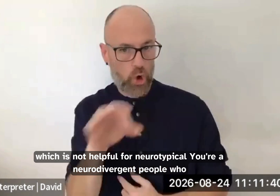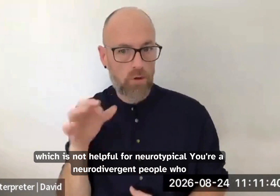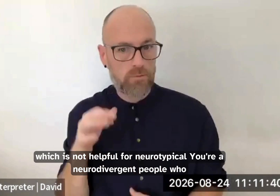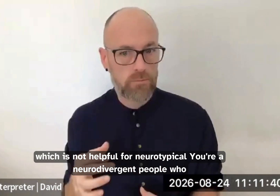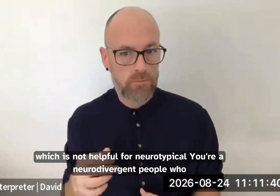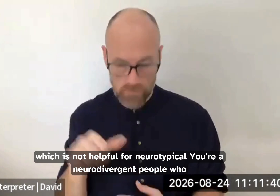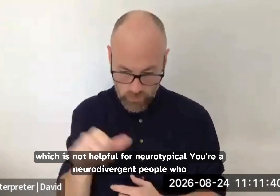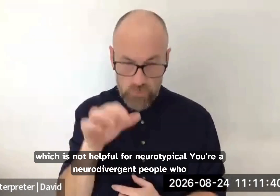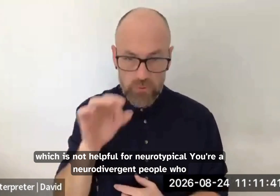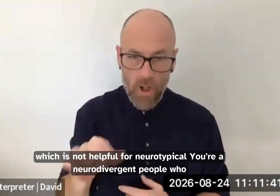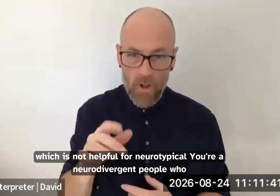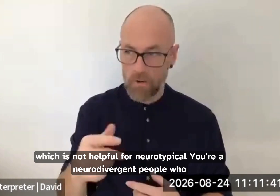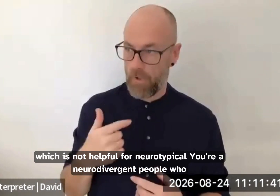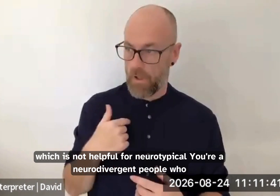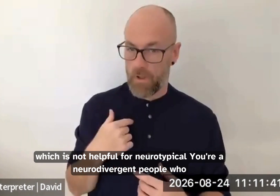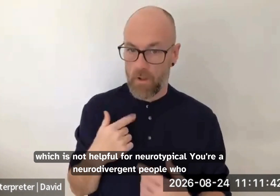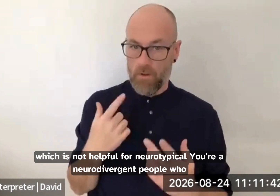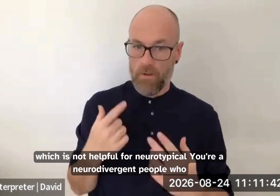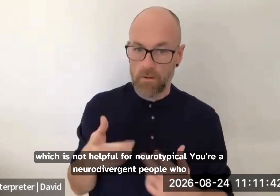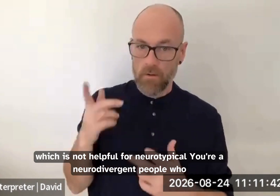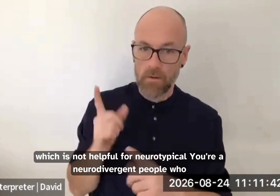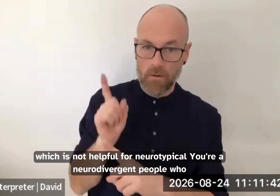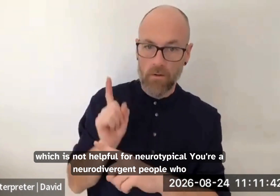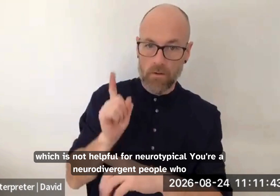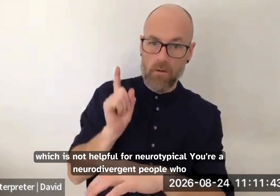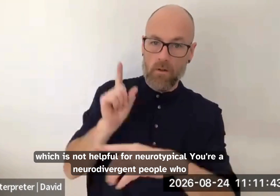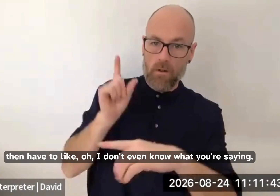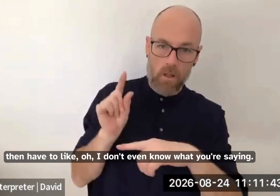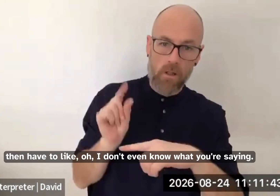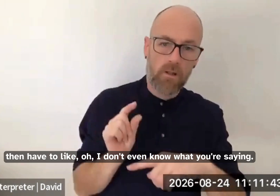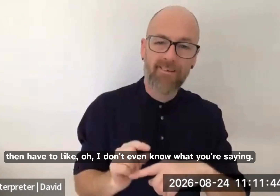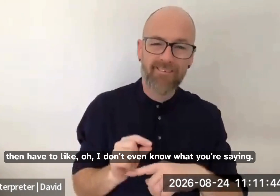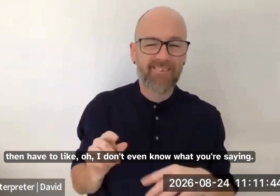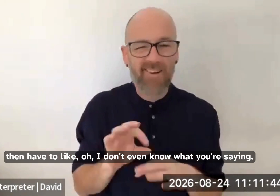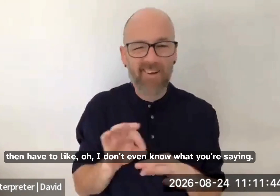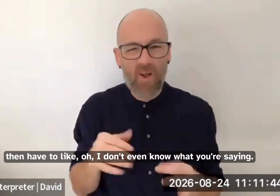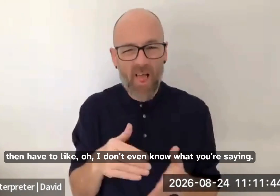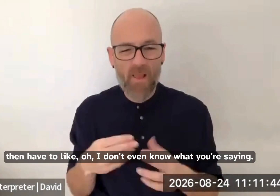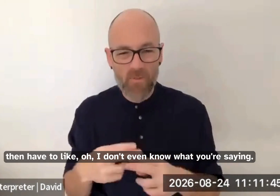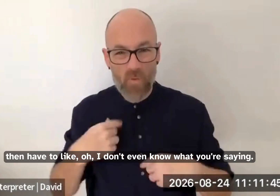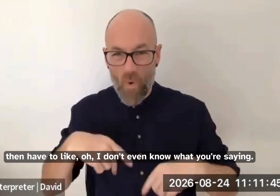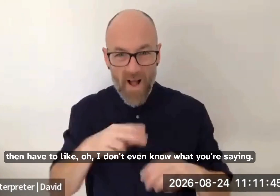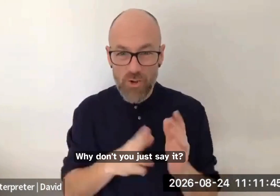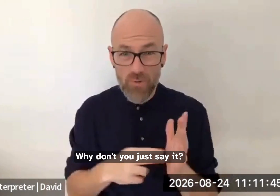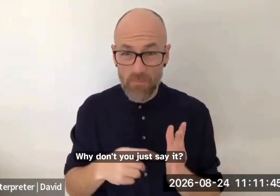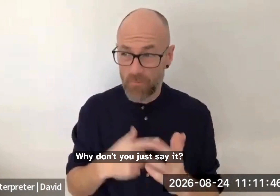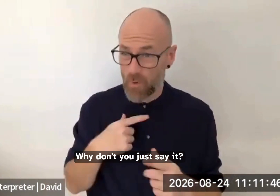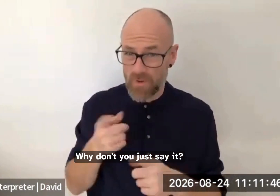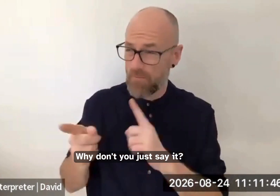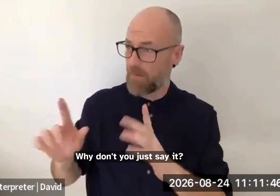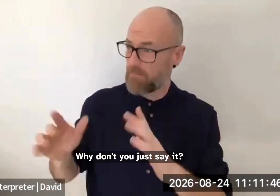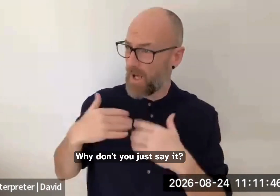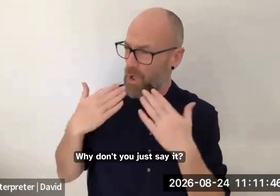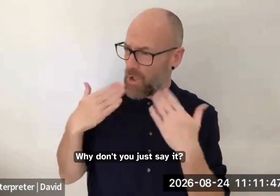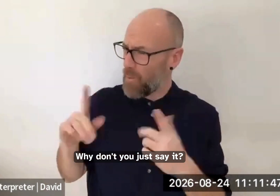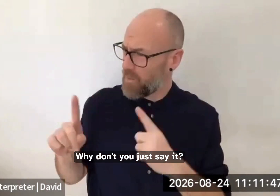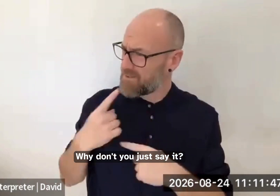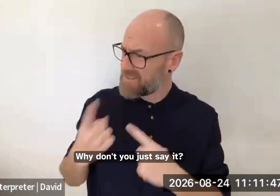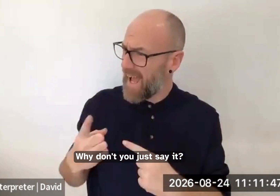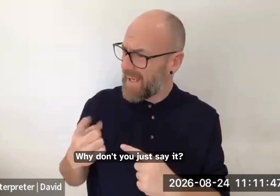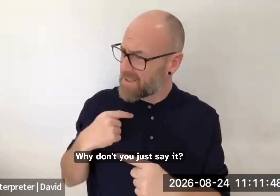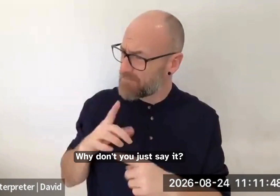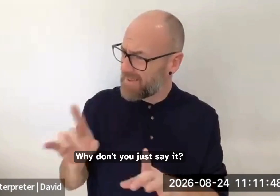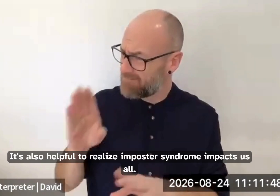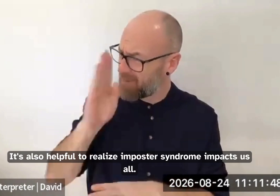not helpful for neurodivergent people who then have to like, oh, I don't even know what you're saying. Why don't you just say it?